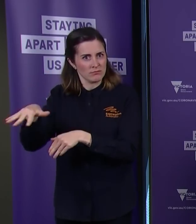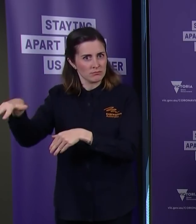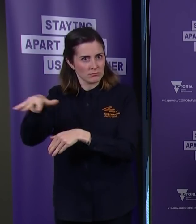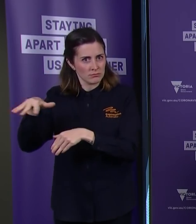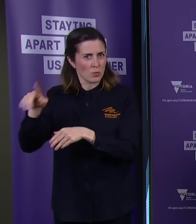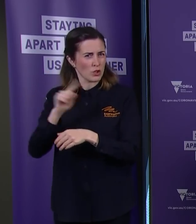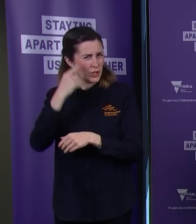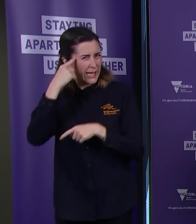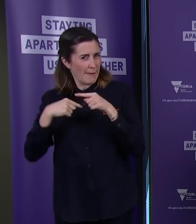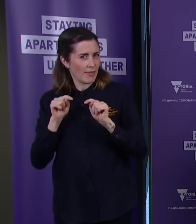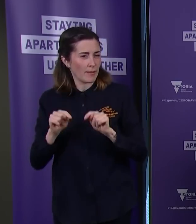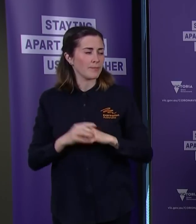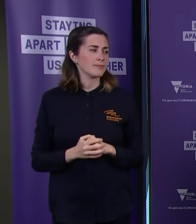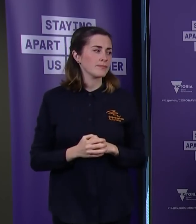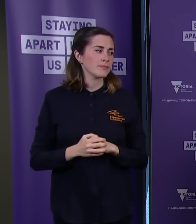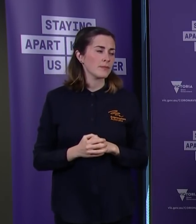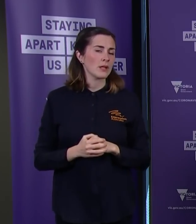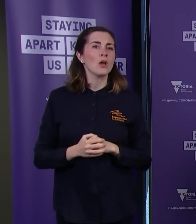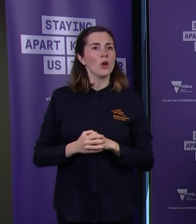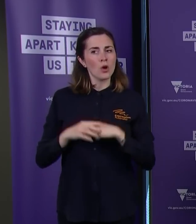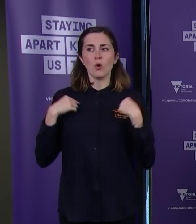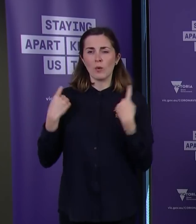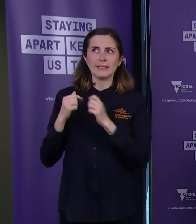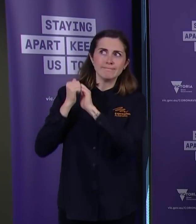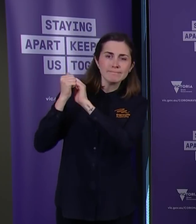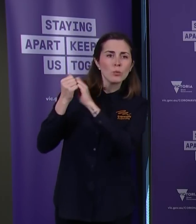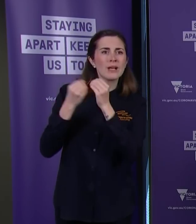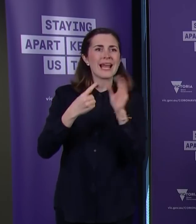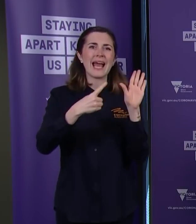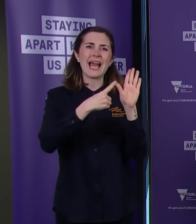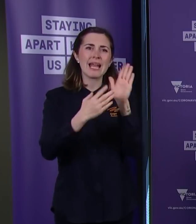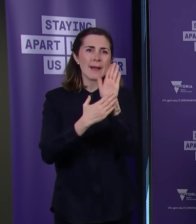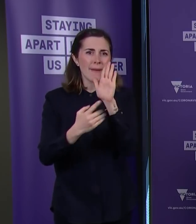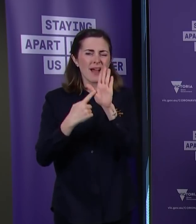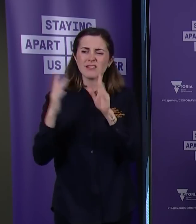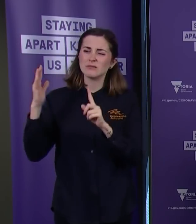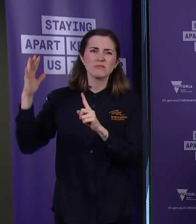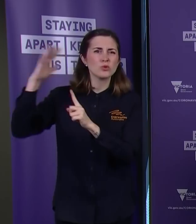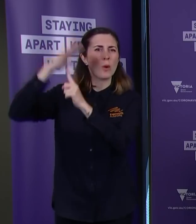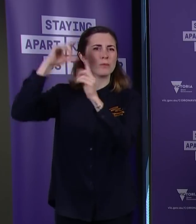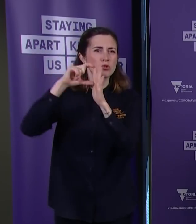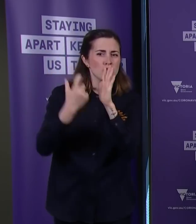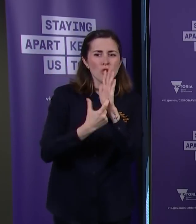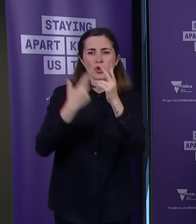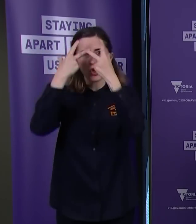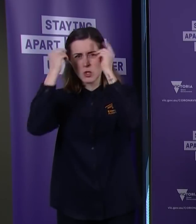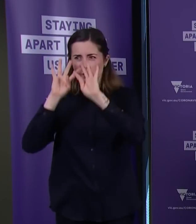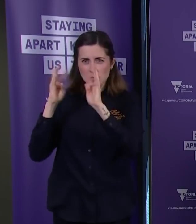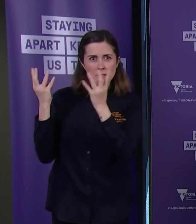with our health professionals and our stakeholders, such as the AMA and others, about how can we best respond